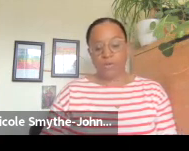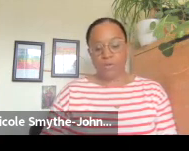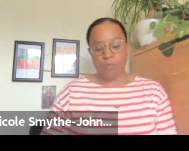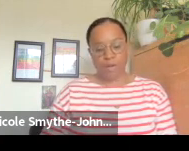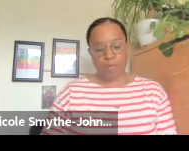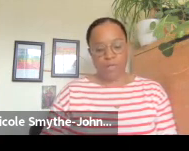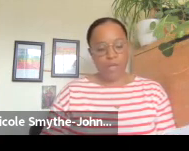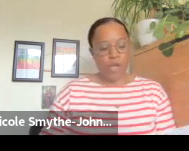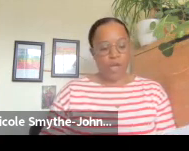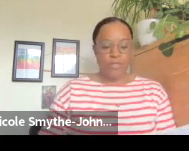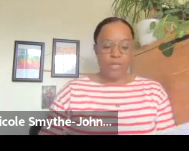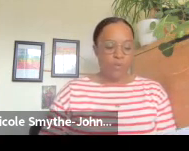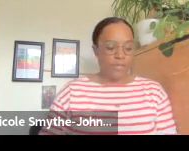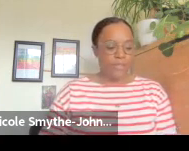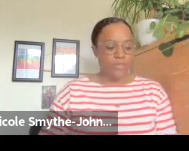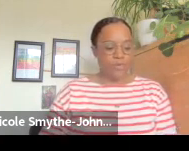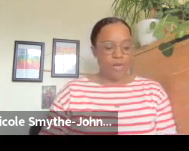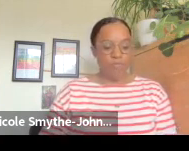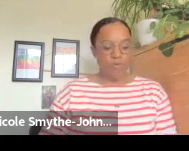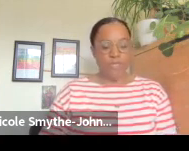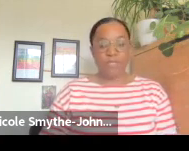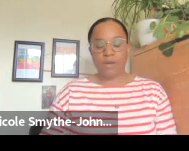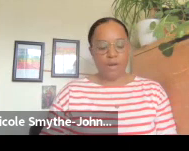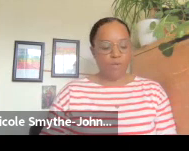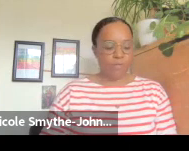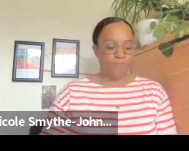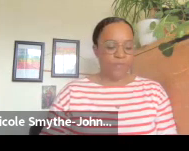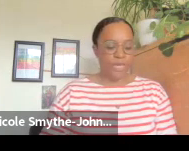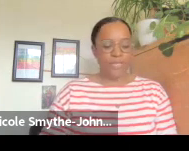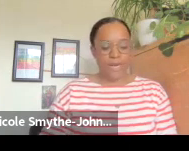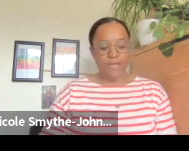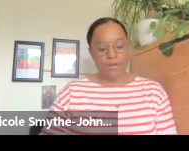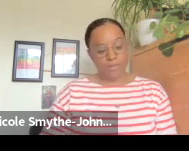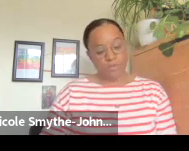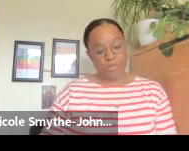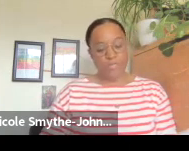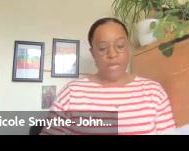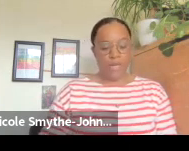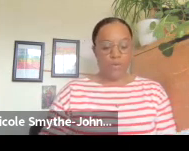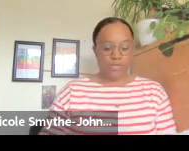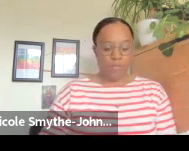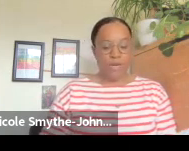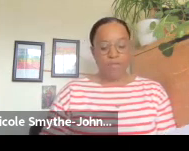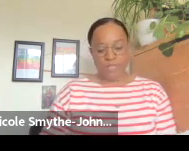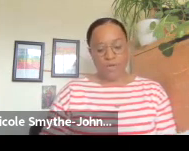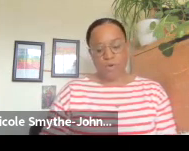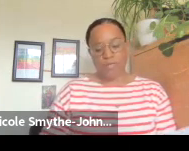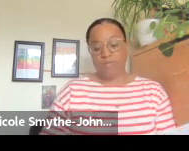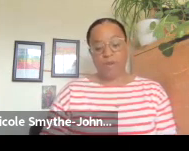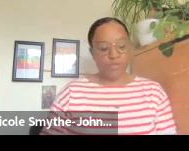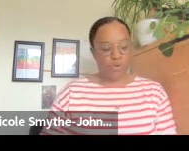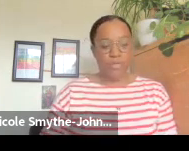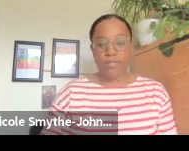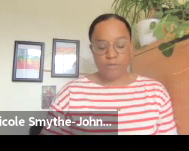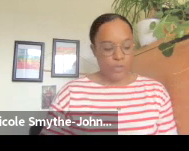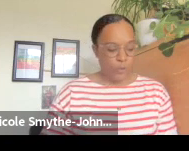del Toro in Panama, San Juan del Sur and Bluefields in Nicaragua, Tela in Honduras, and Guatemala, Mexico, and as